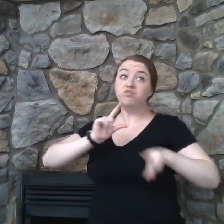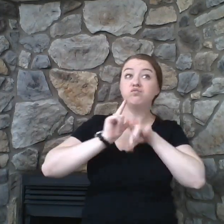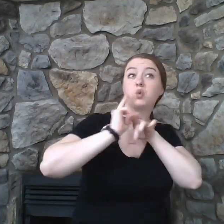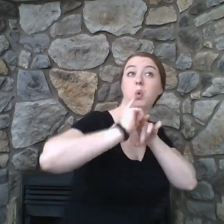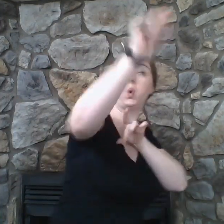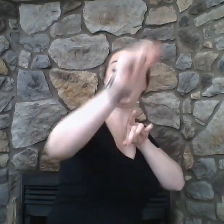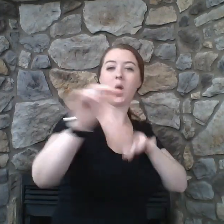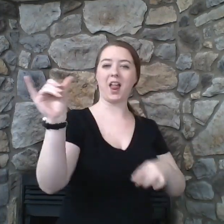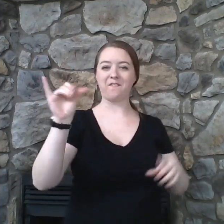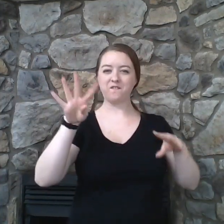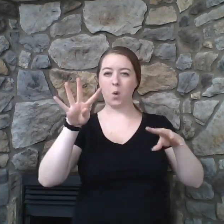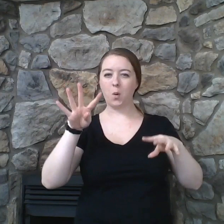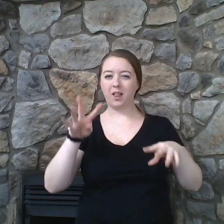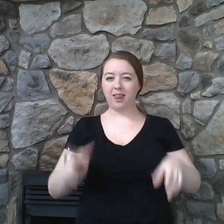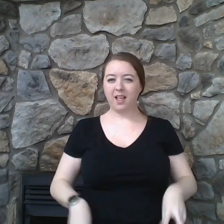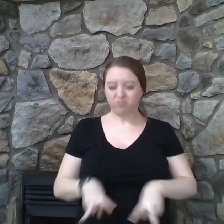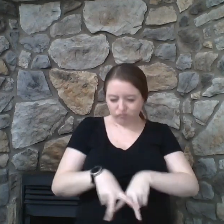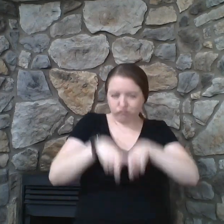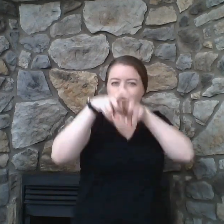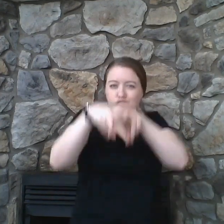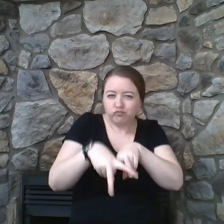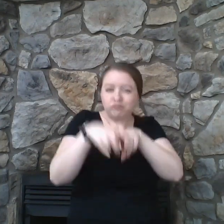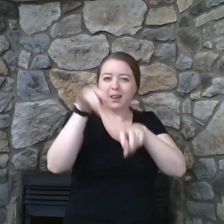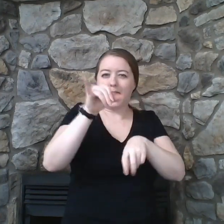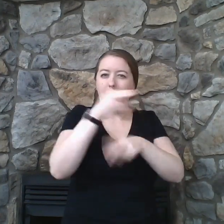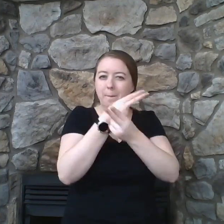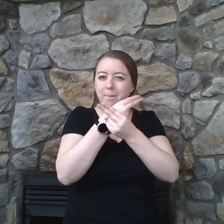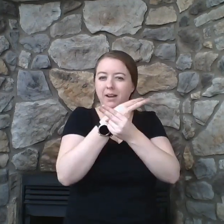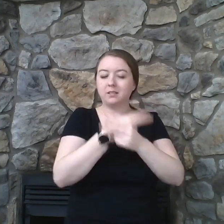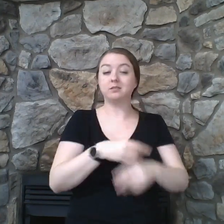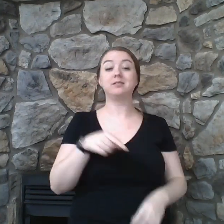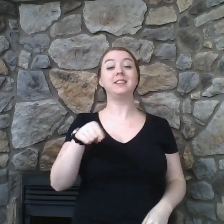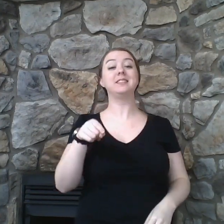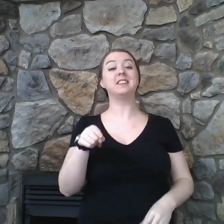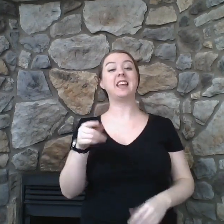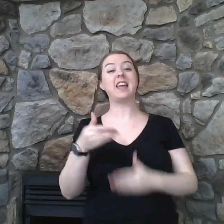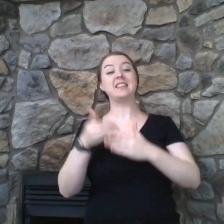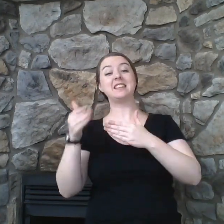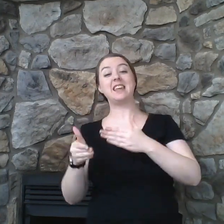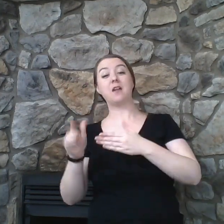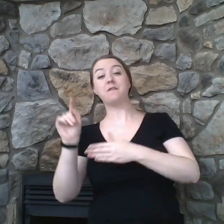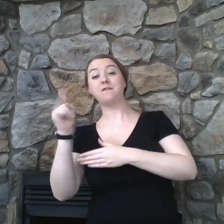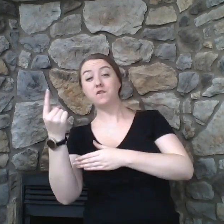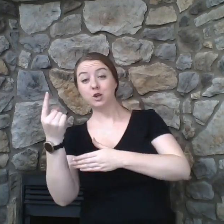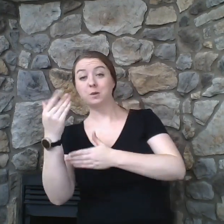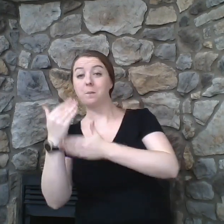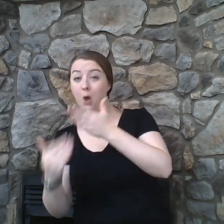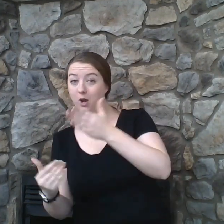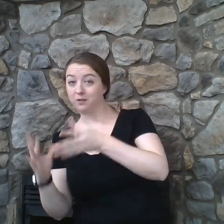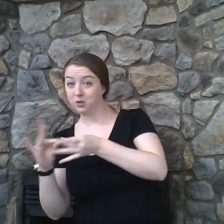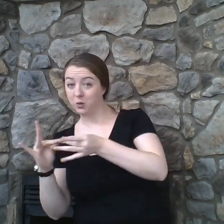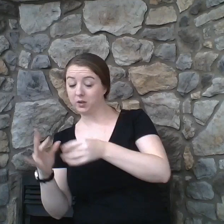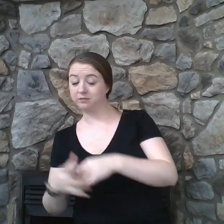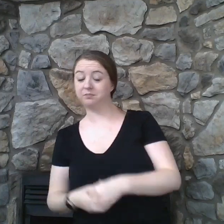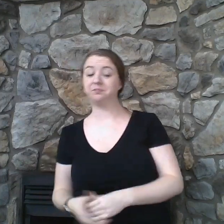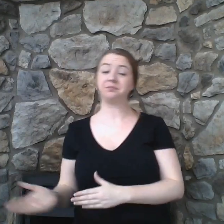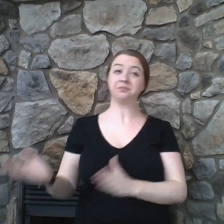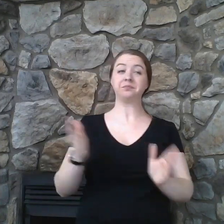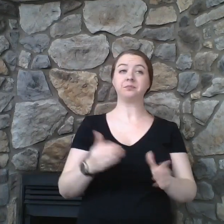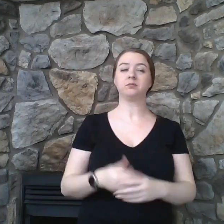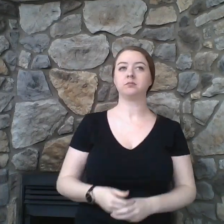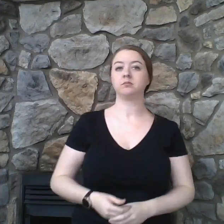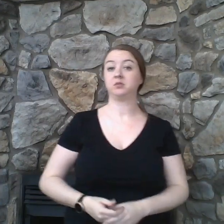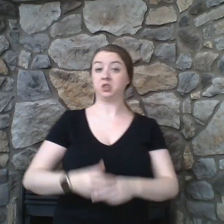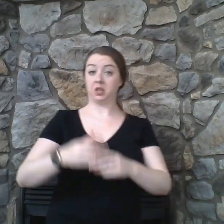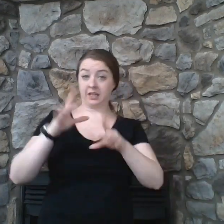bunny. This, oh beloved of mine, ends the first part of the tale. He ran